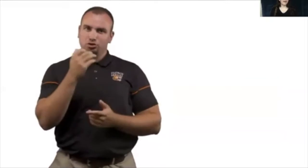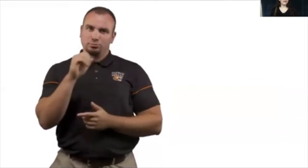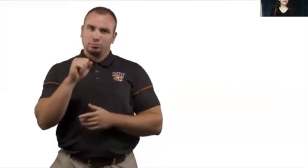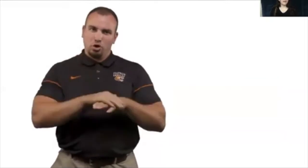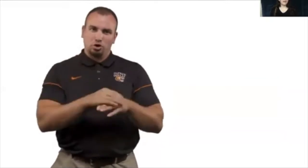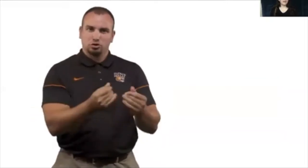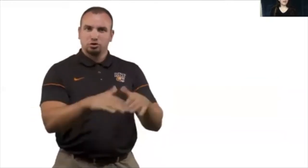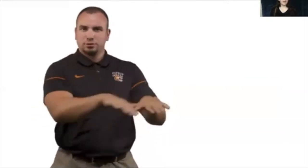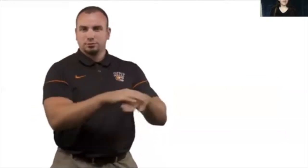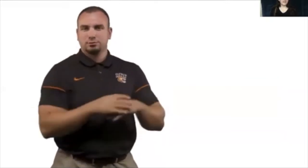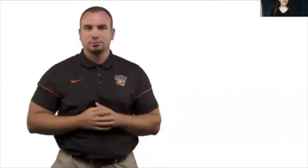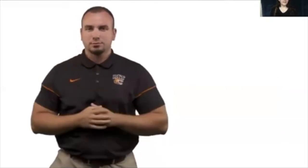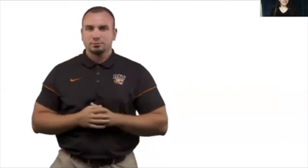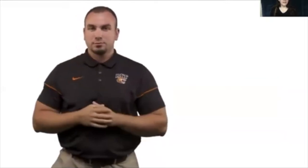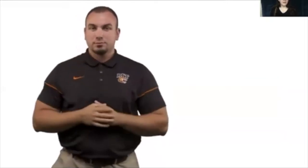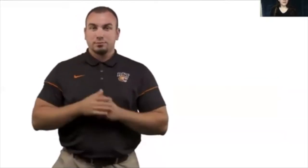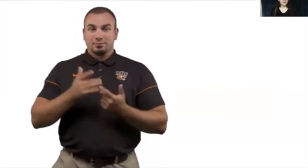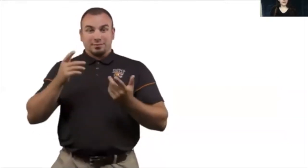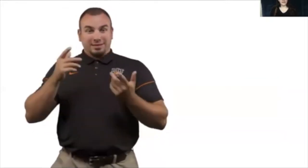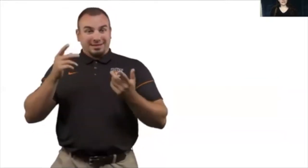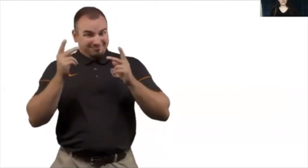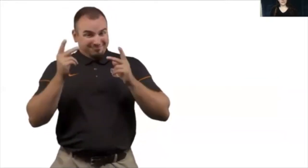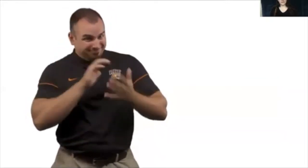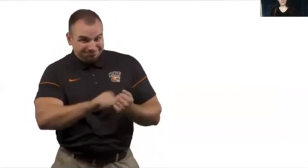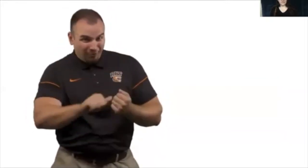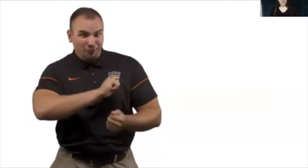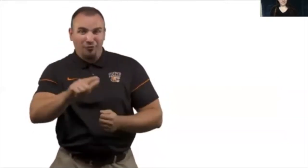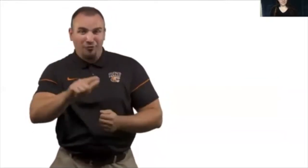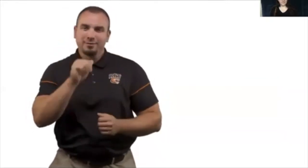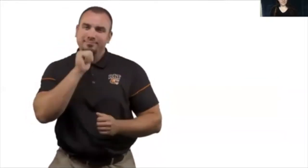certified disinfectants to kill germs on any surfaces.